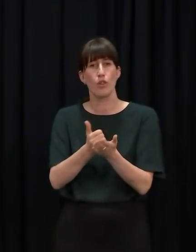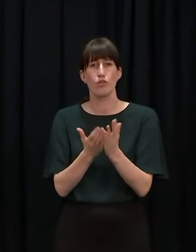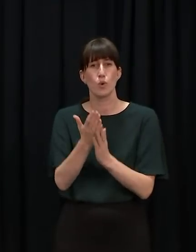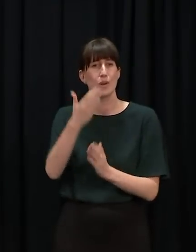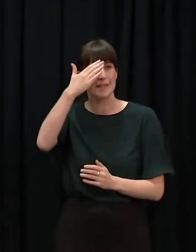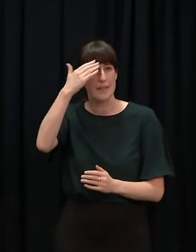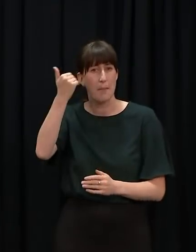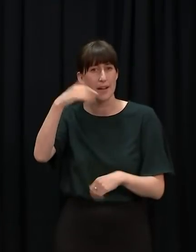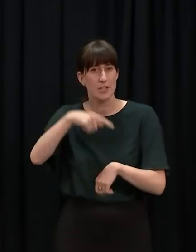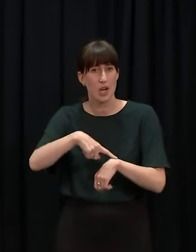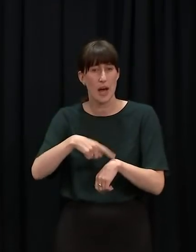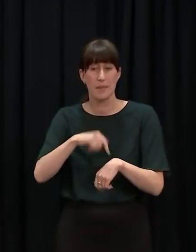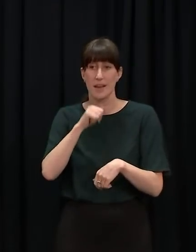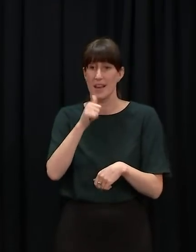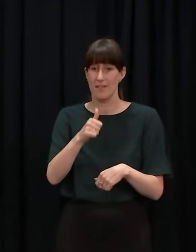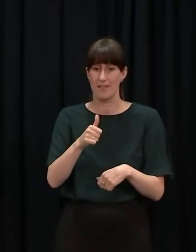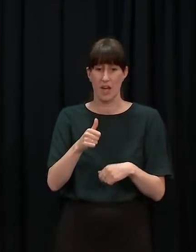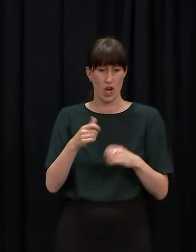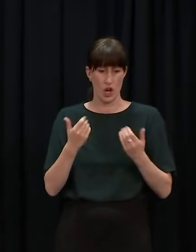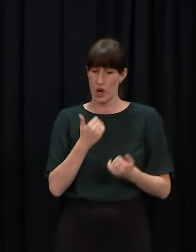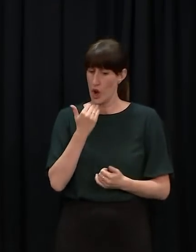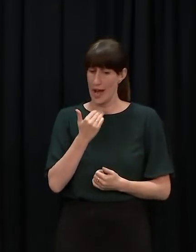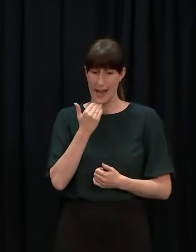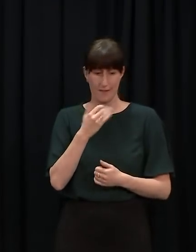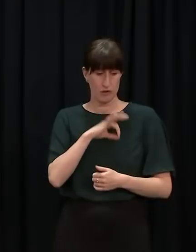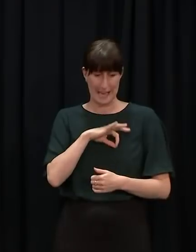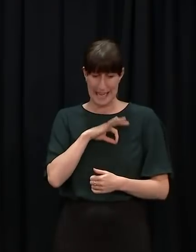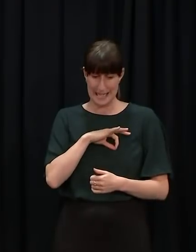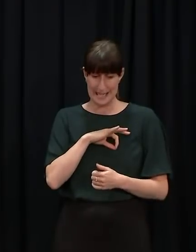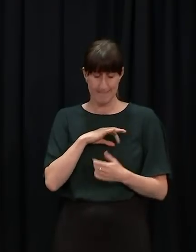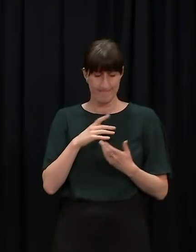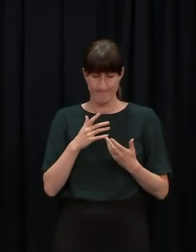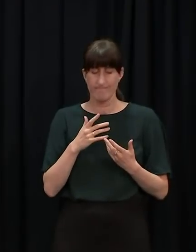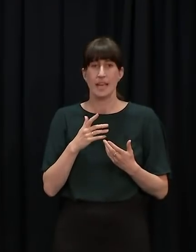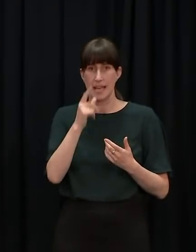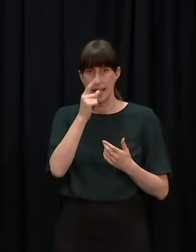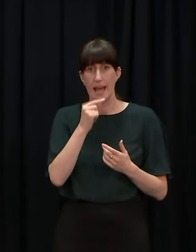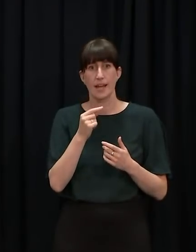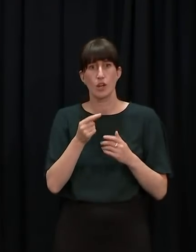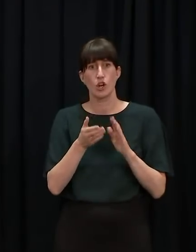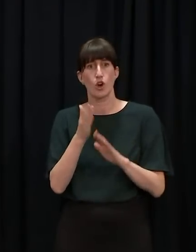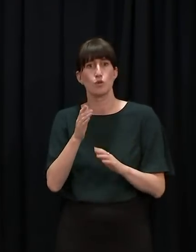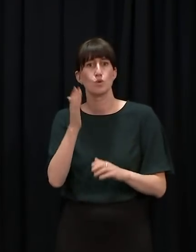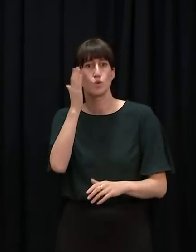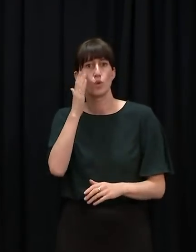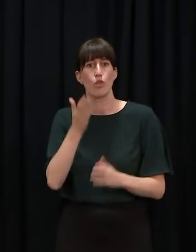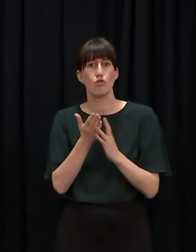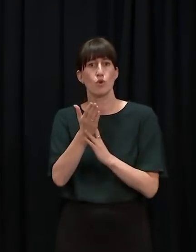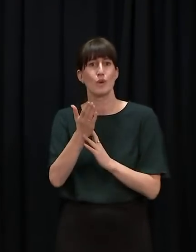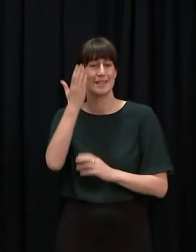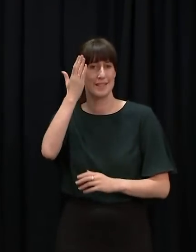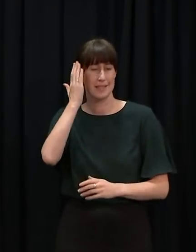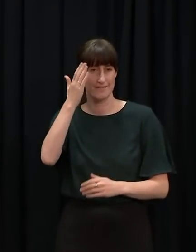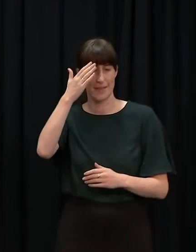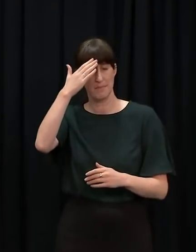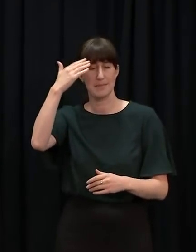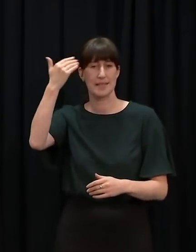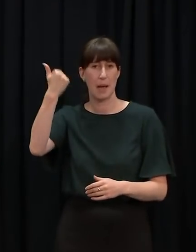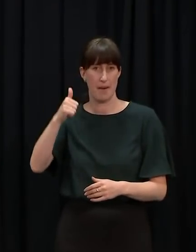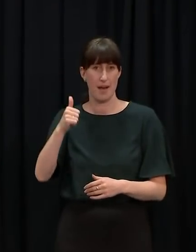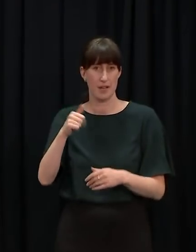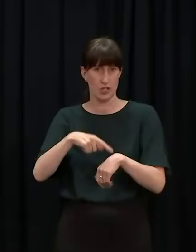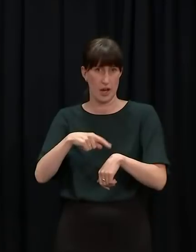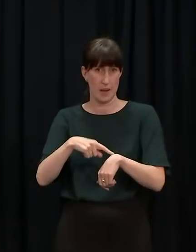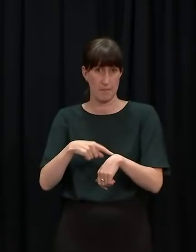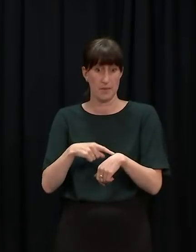few credits short of being able to complete their qualifications. We saw good uptake of that last year. We will certainly be making sure that's available again this